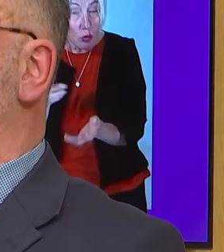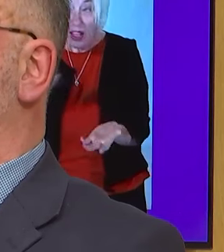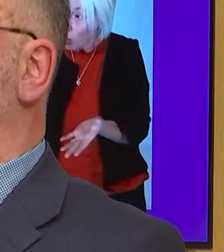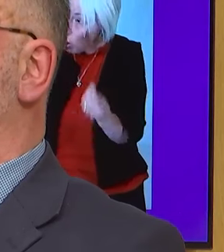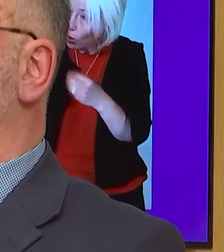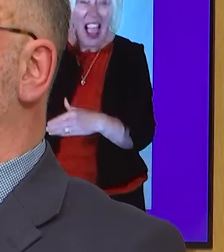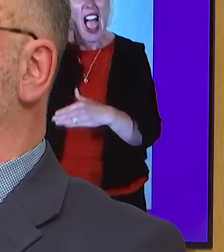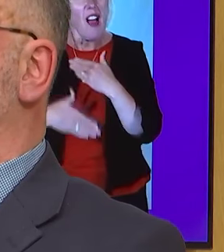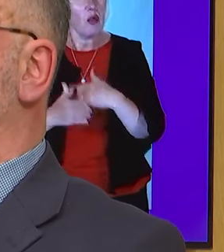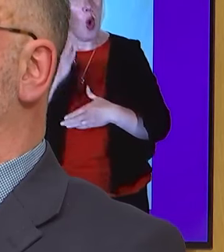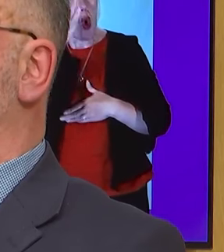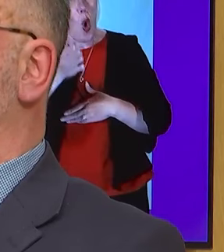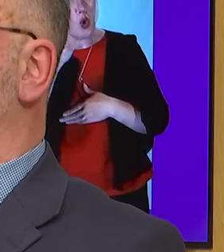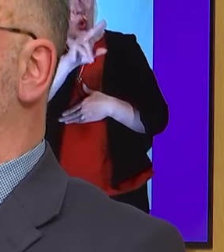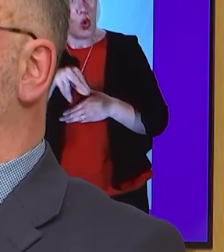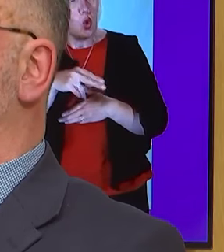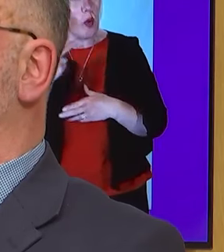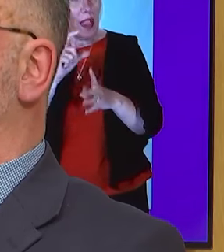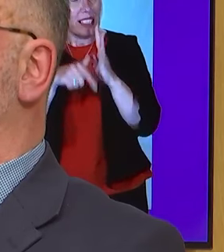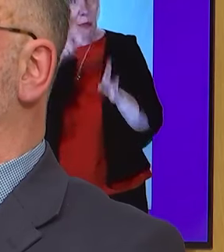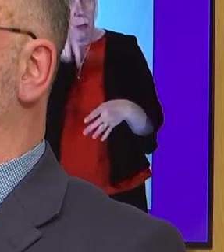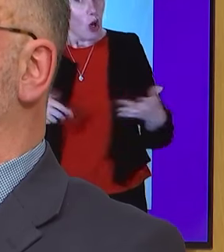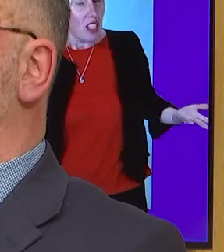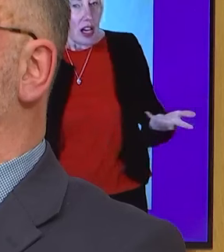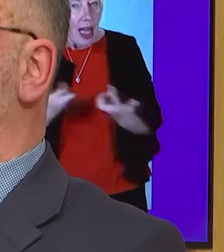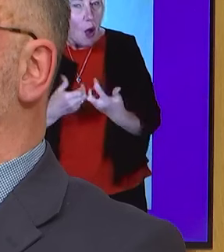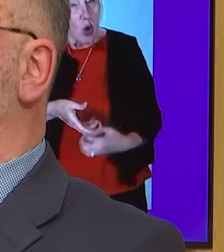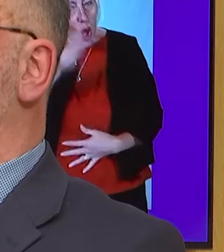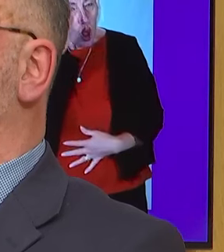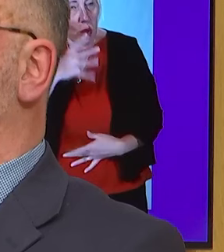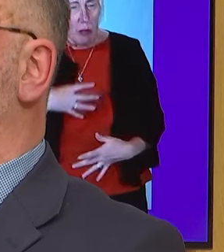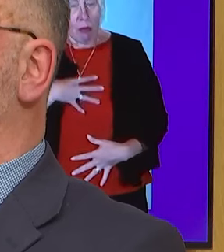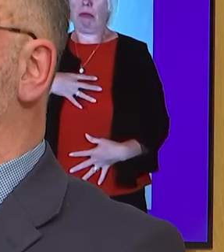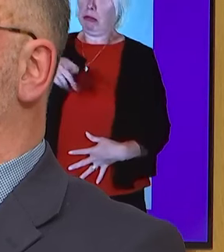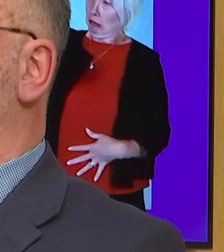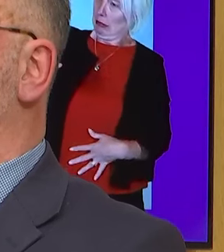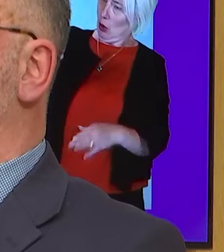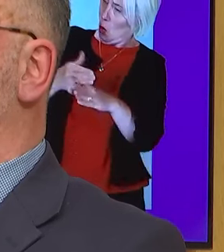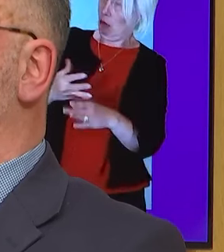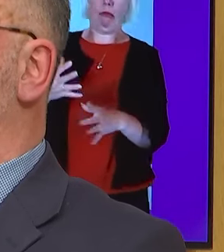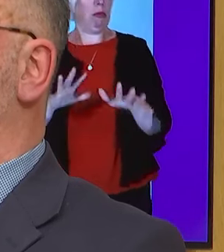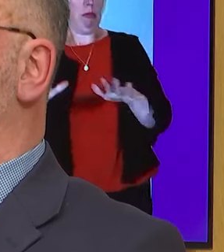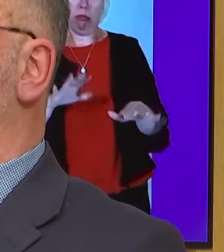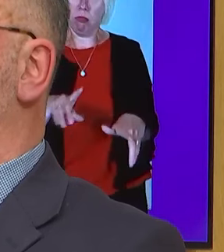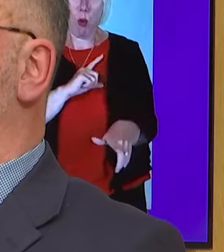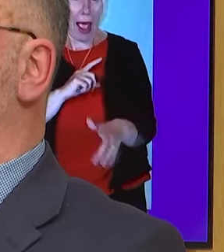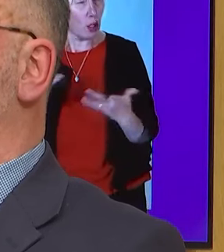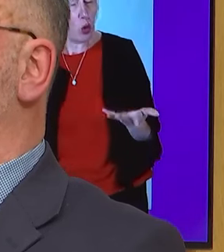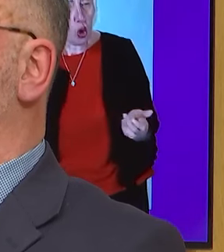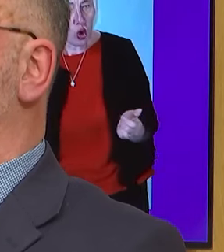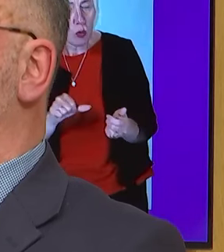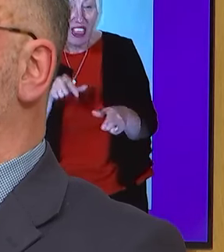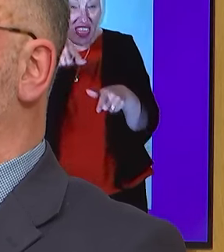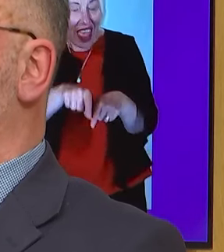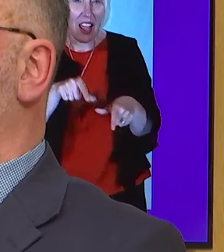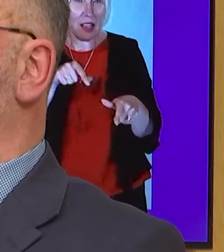school with somebody, then you might be surprised to also see them in the workplace. And so that's why I think it's really important to be in the room. And there's a